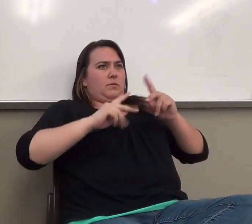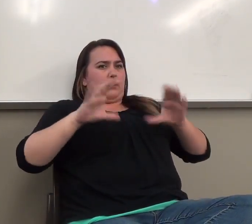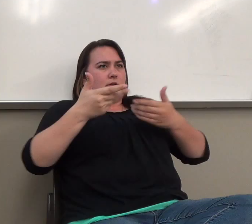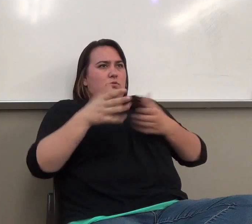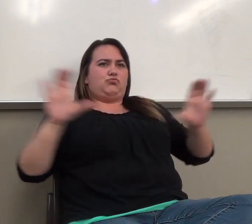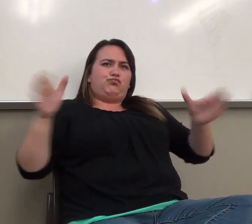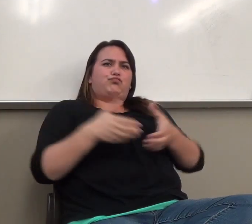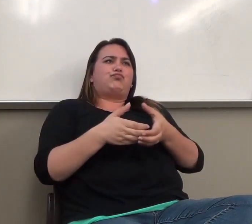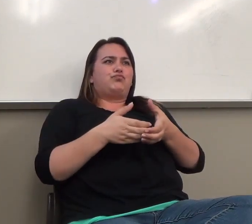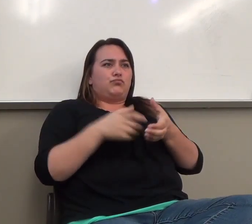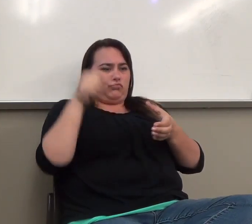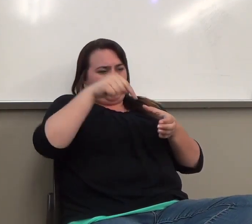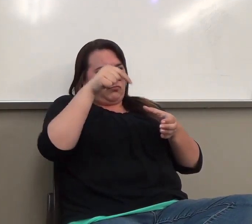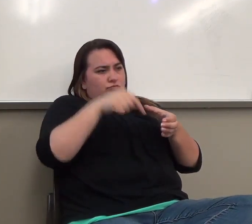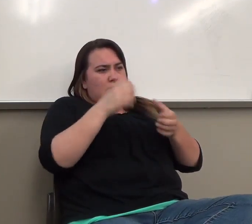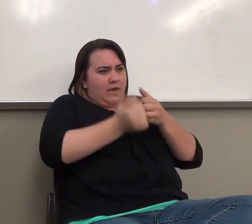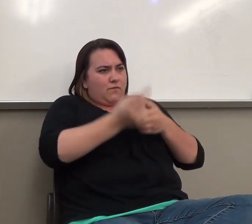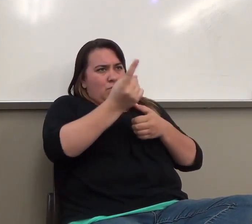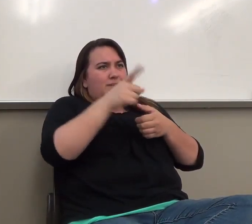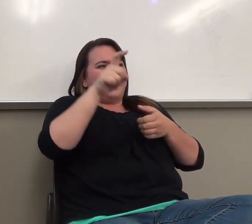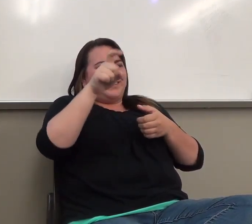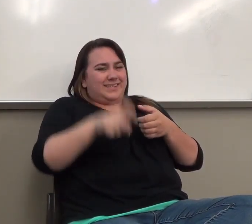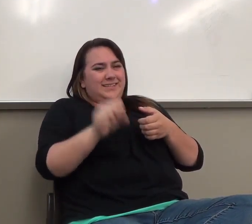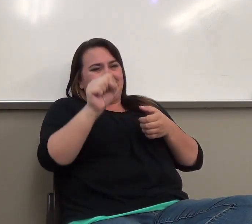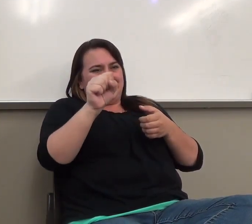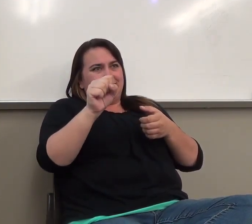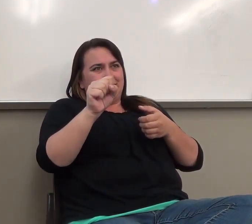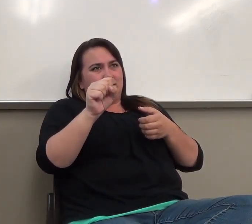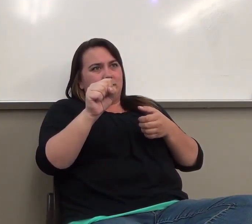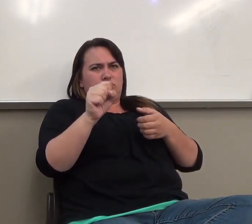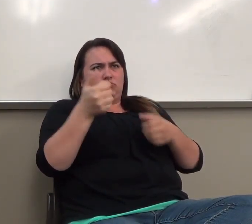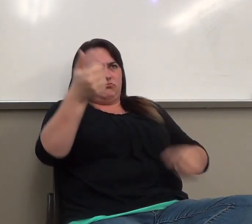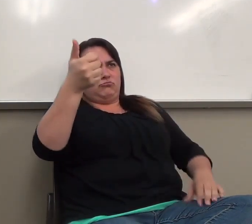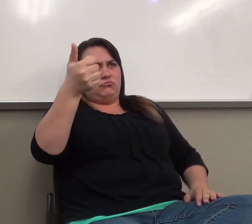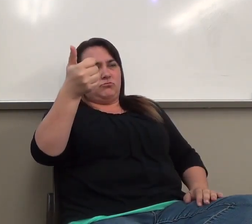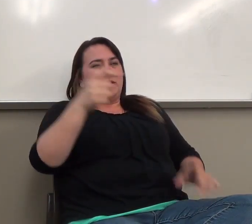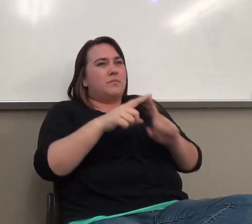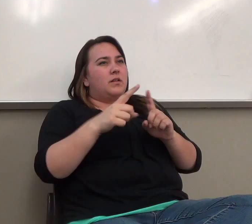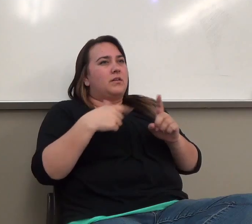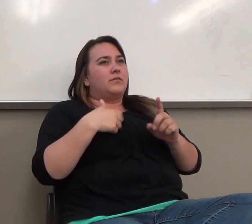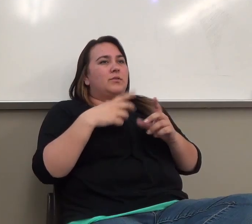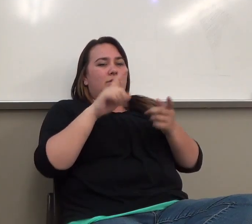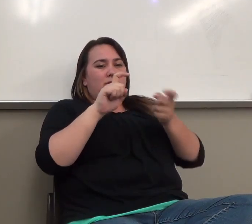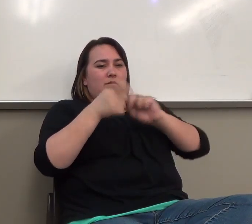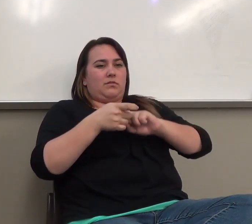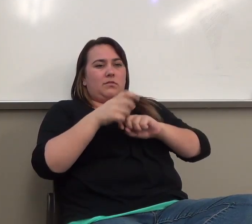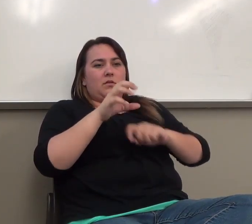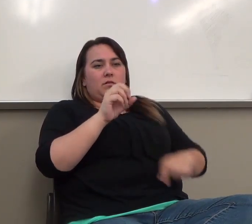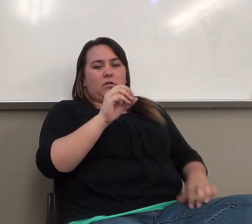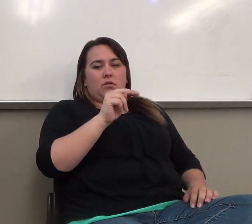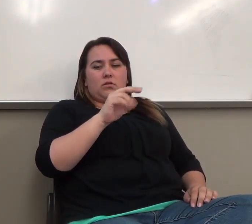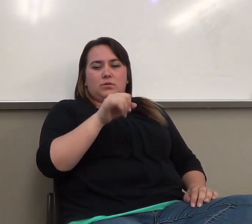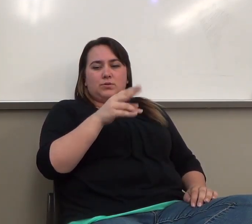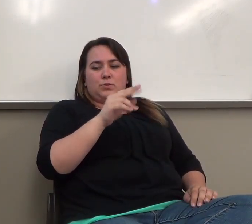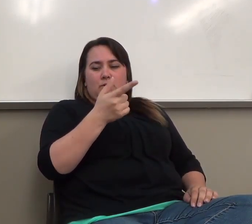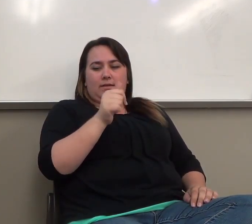When you say everyone, I'm talking to, right? So you're thinking, okay, yeah, she's talking